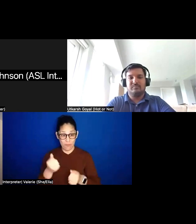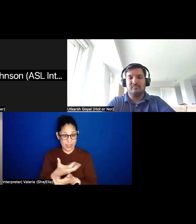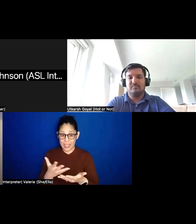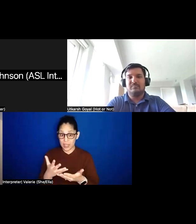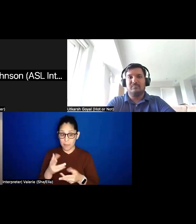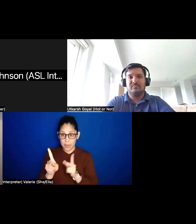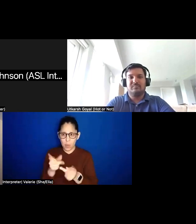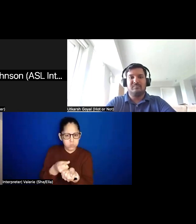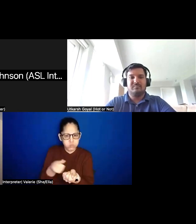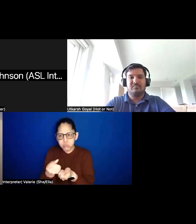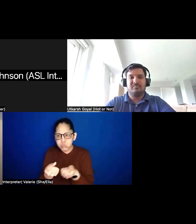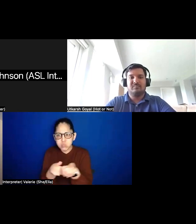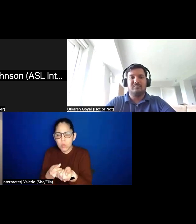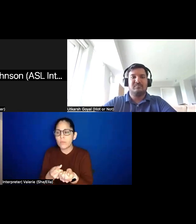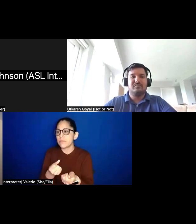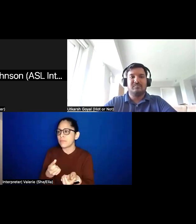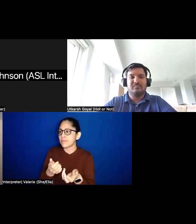out and asking great questions.